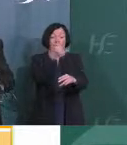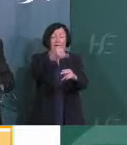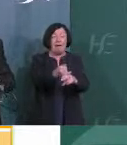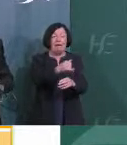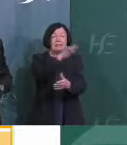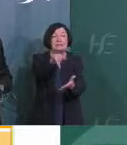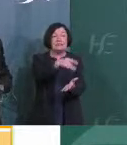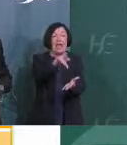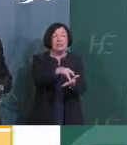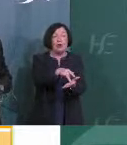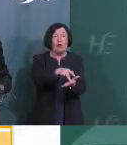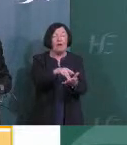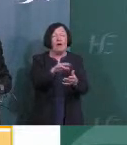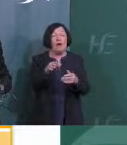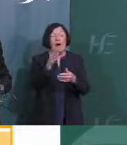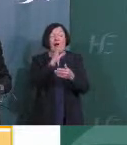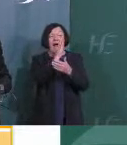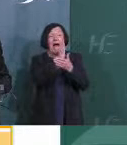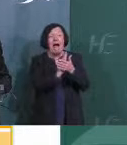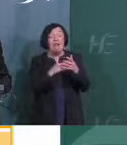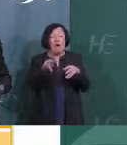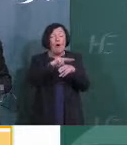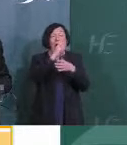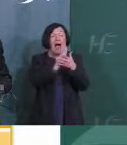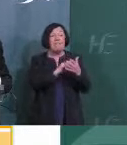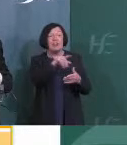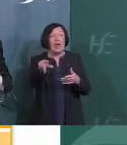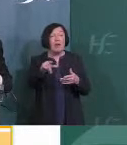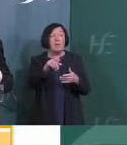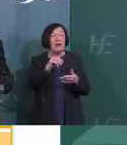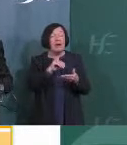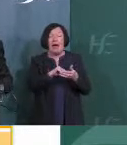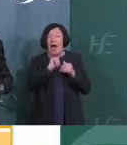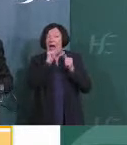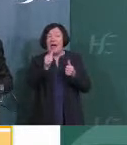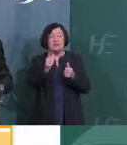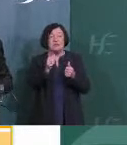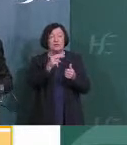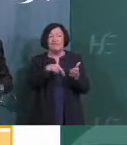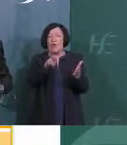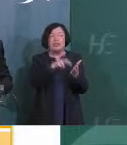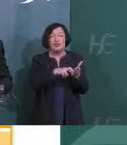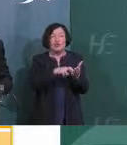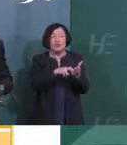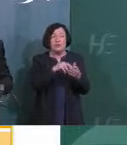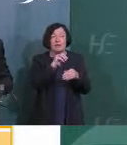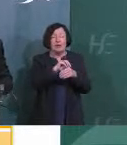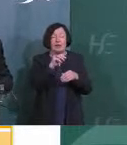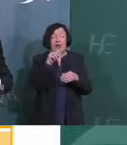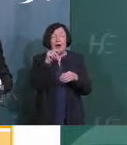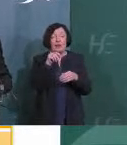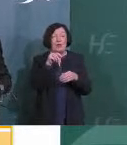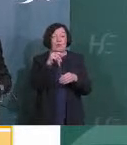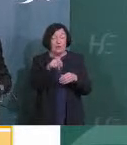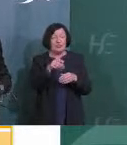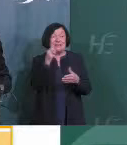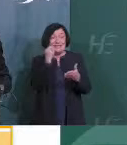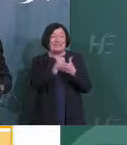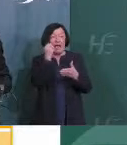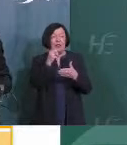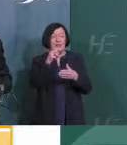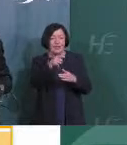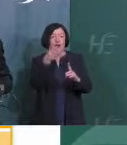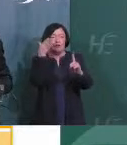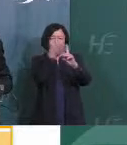centres, and over half of those overall for the country hadn't already registered on the portal, which is exactly